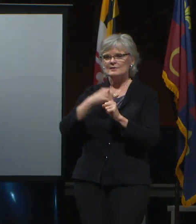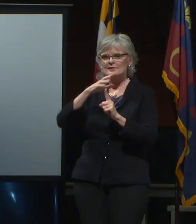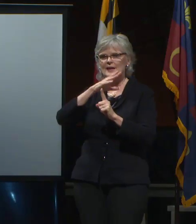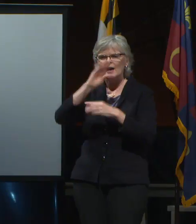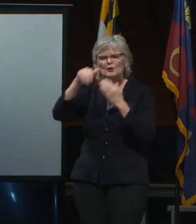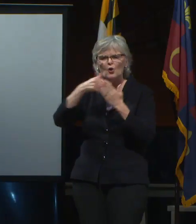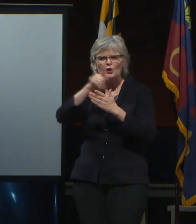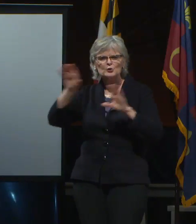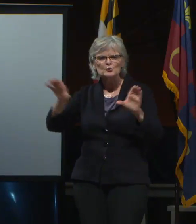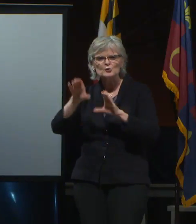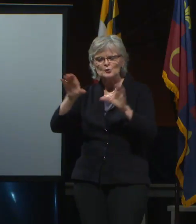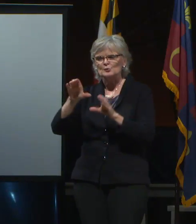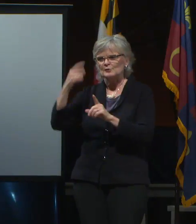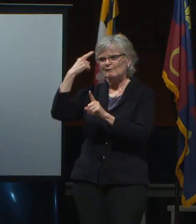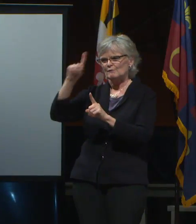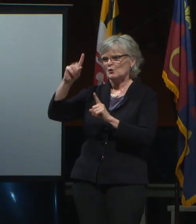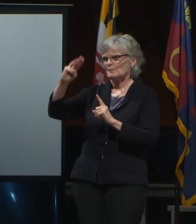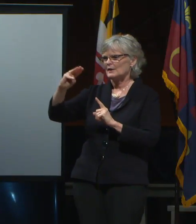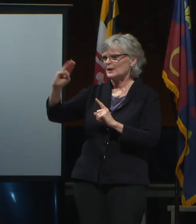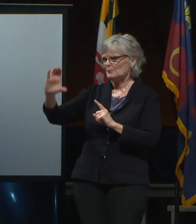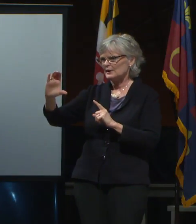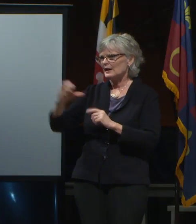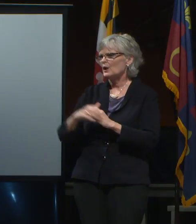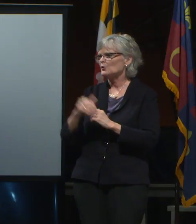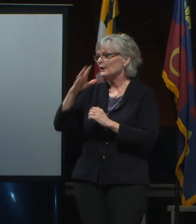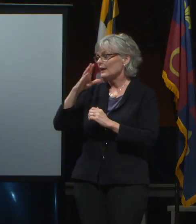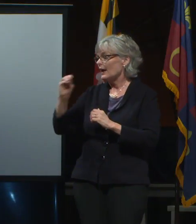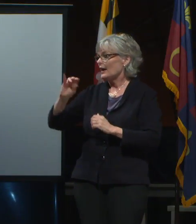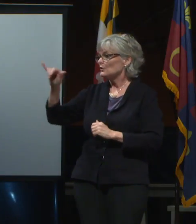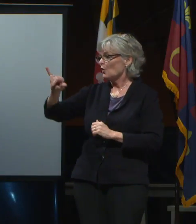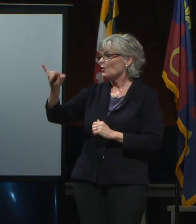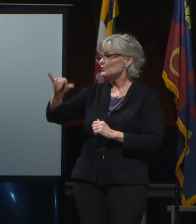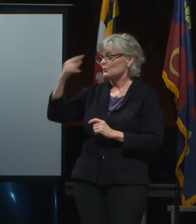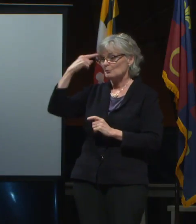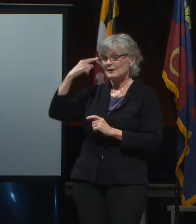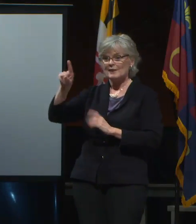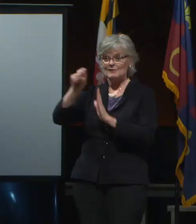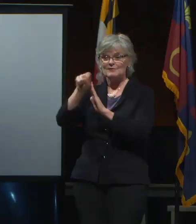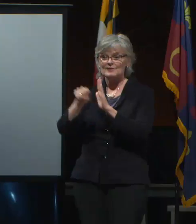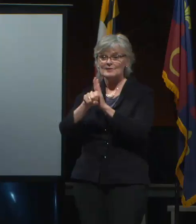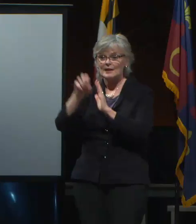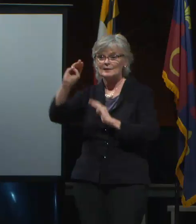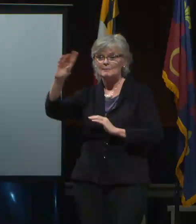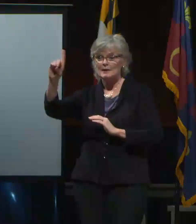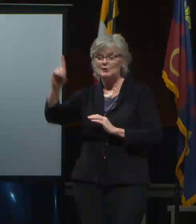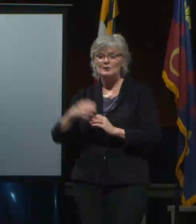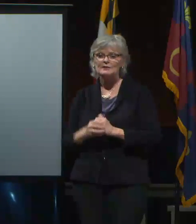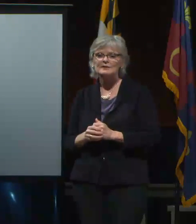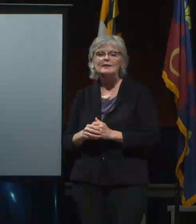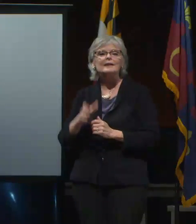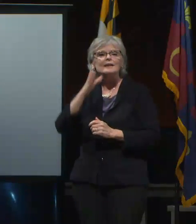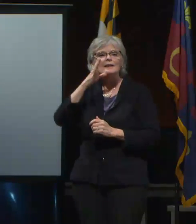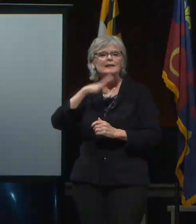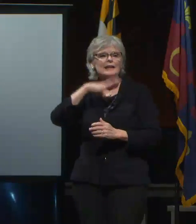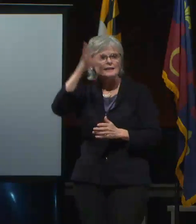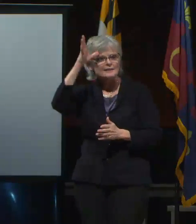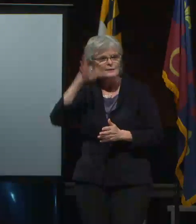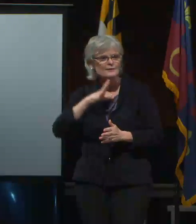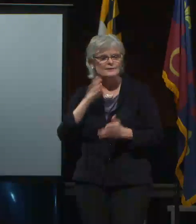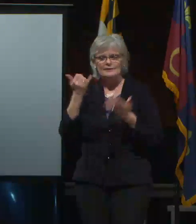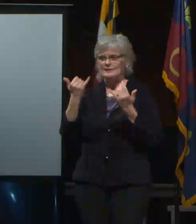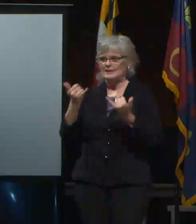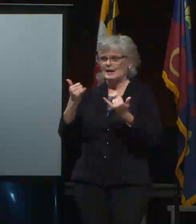all that you do on behalf of Montgomery County and also on behalf of the state of Maryland. Ladies and gentlemen, it